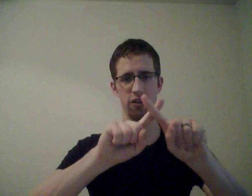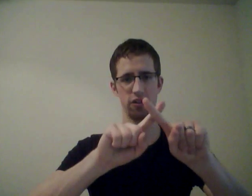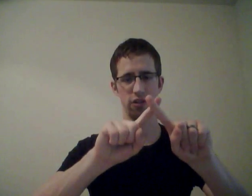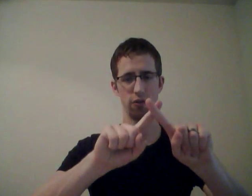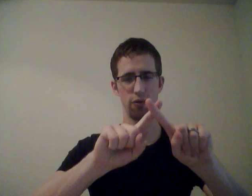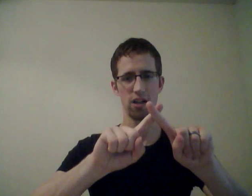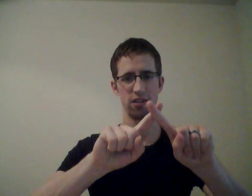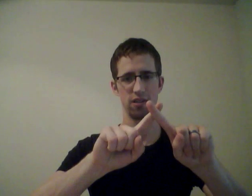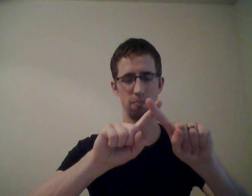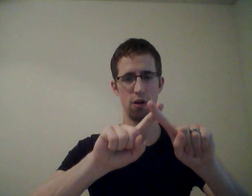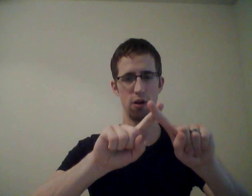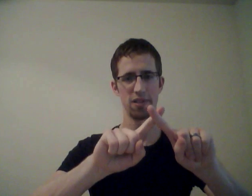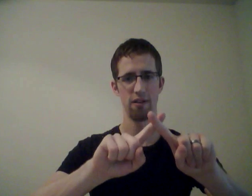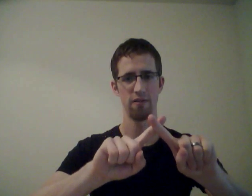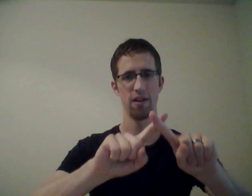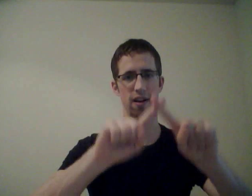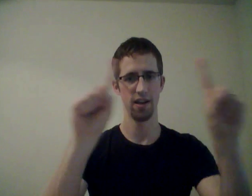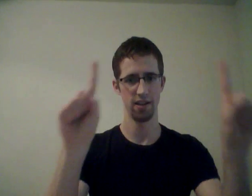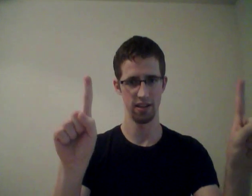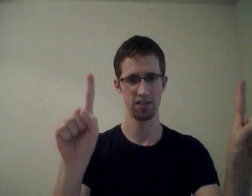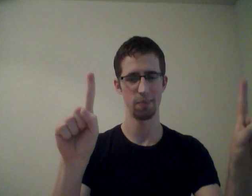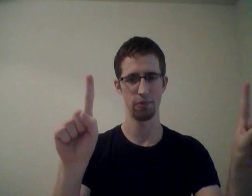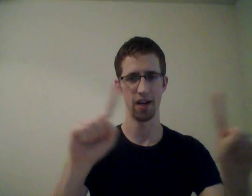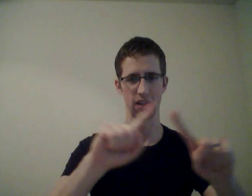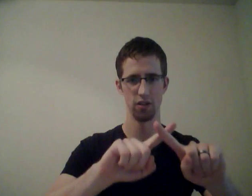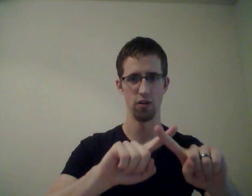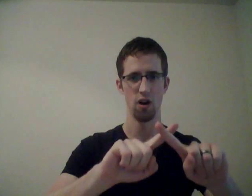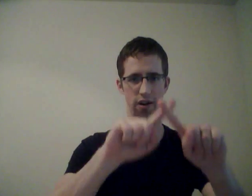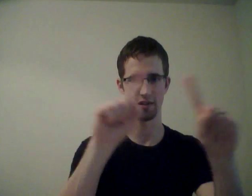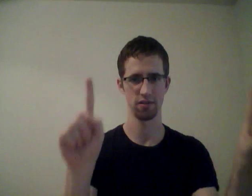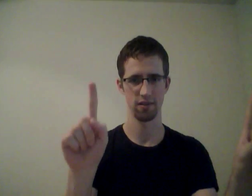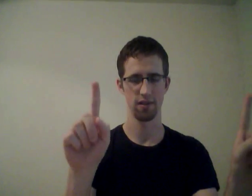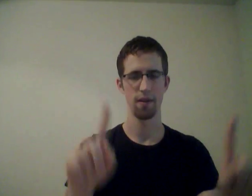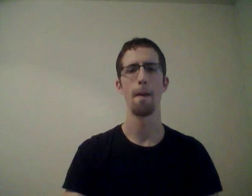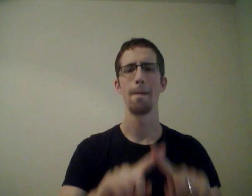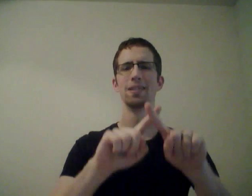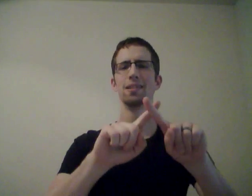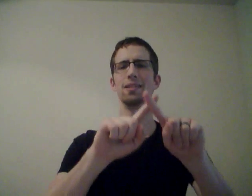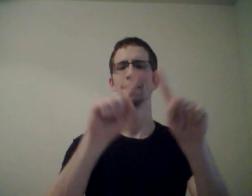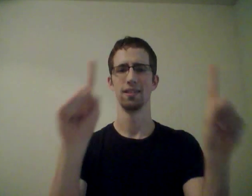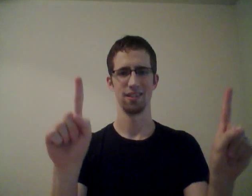fingers crossed, palms out, and then they separate in little arcs.